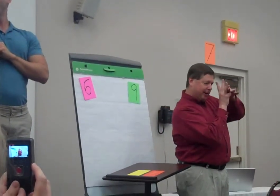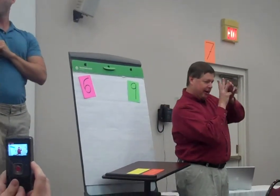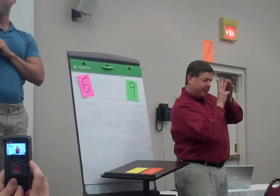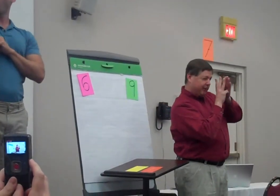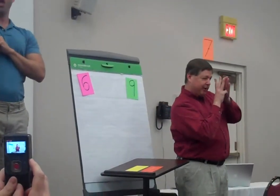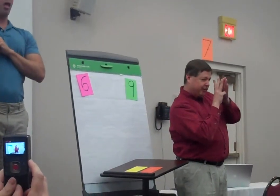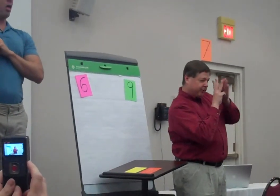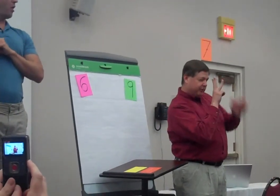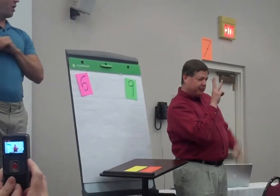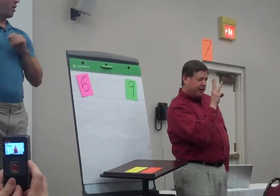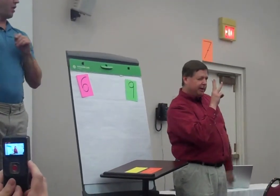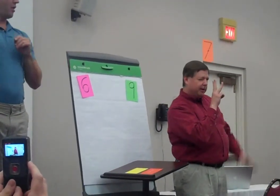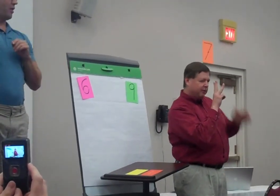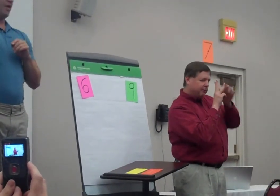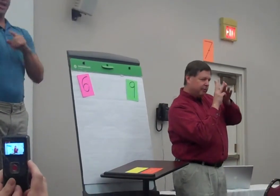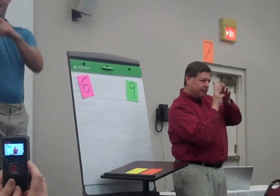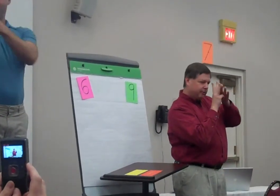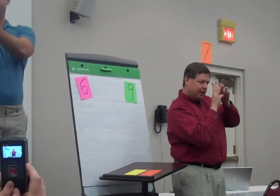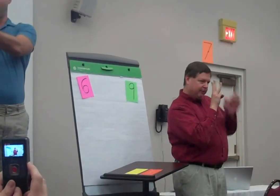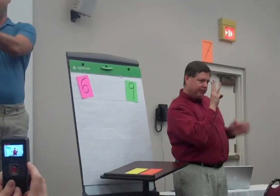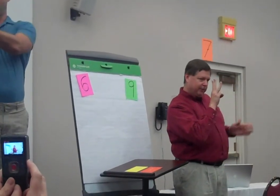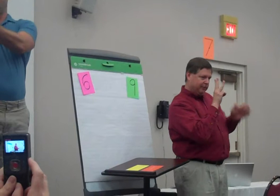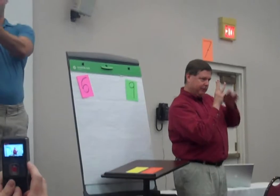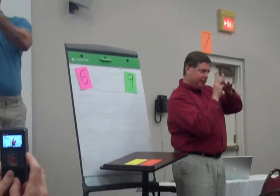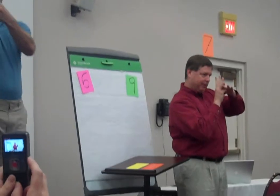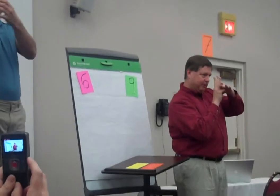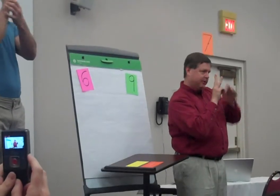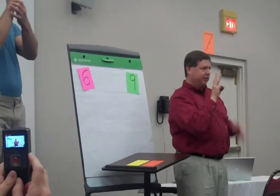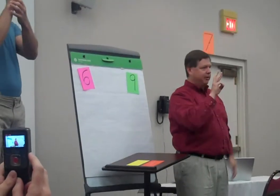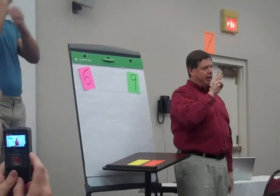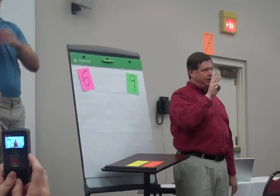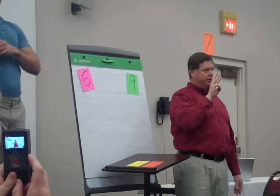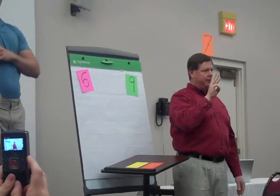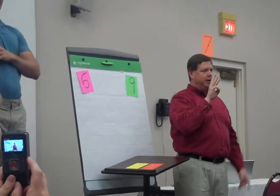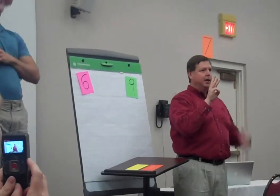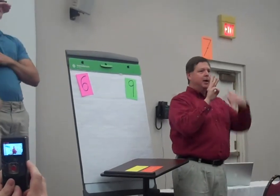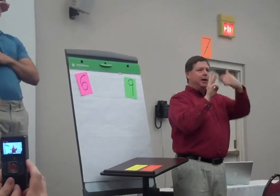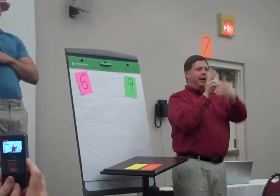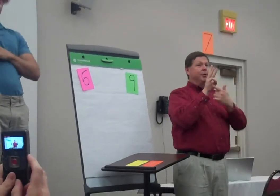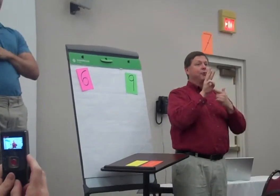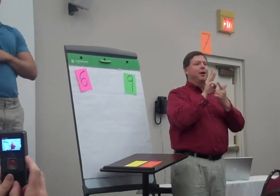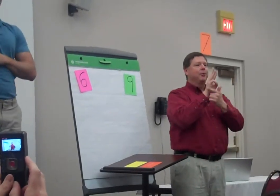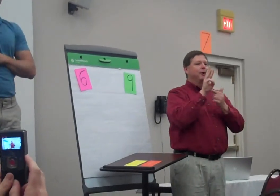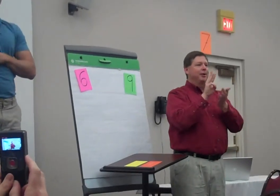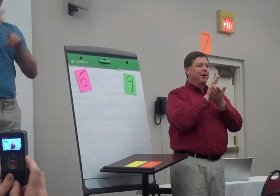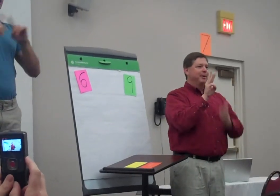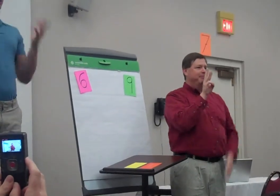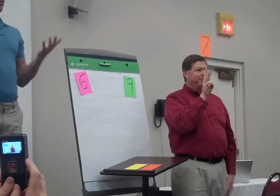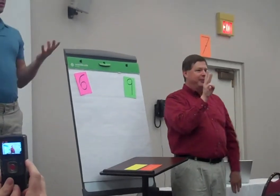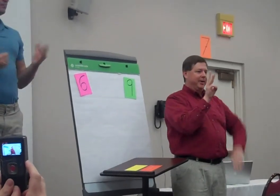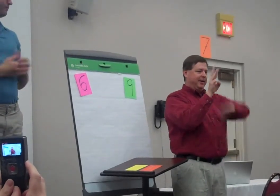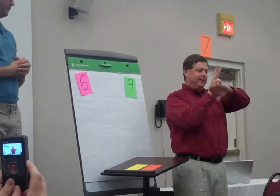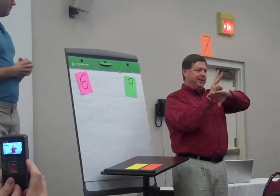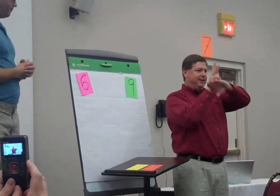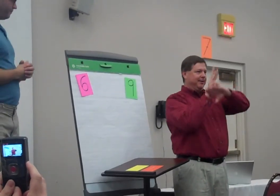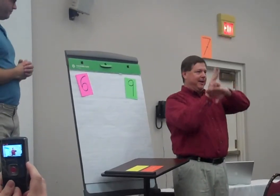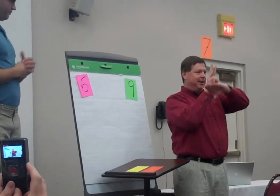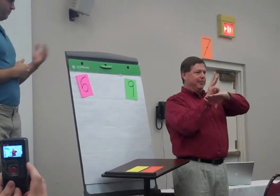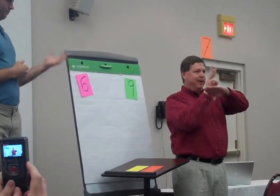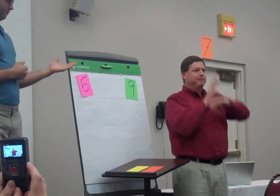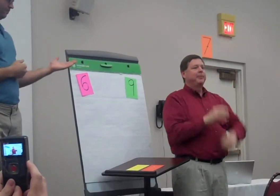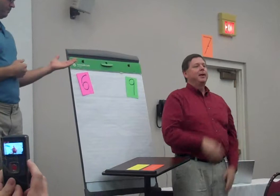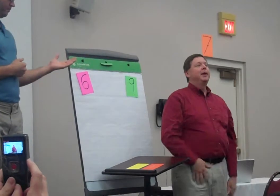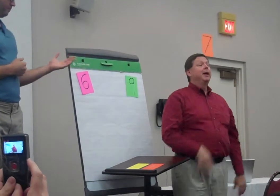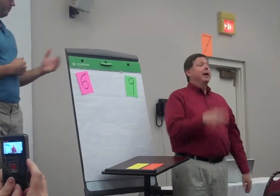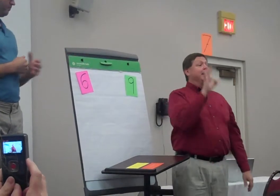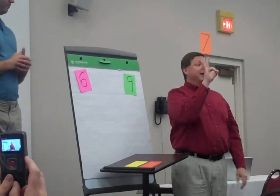But try to line up my fingers just straight. They don't hold that position very well. So they're kind of curvy, and they're round on the bottom, okay? They sit on